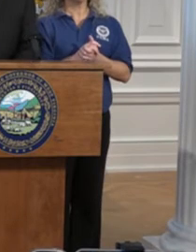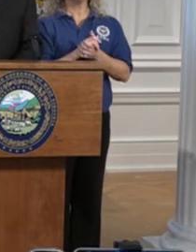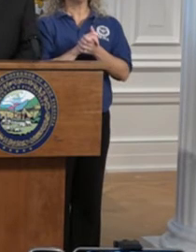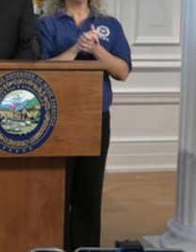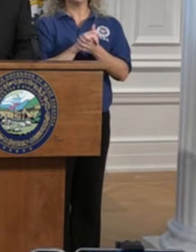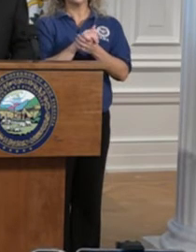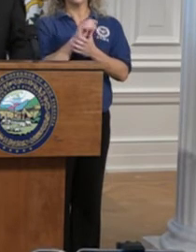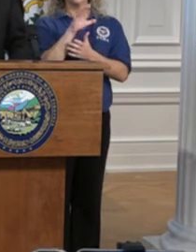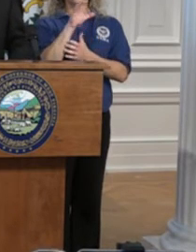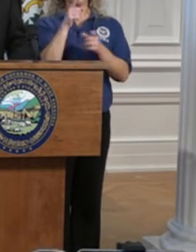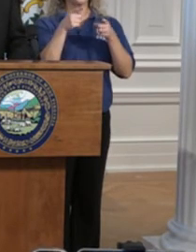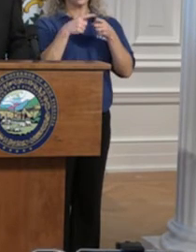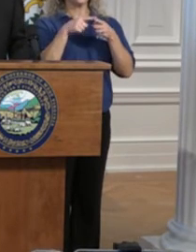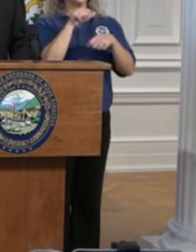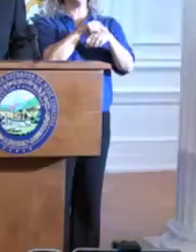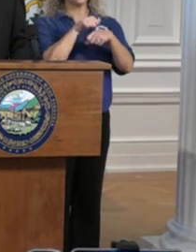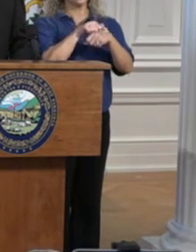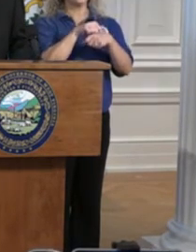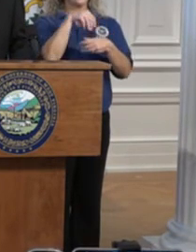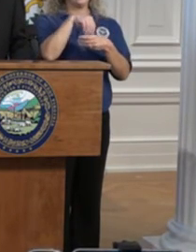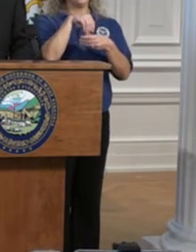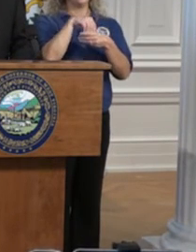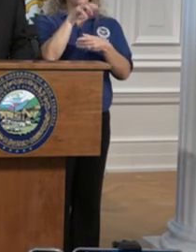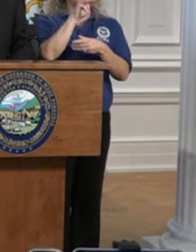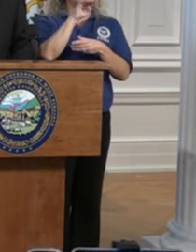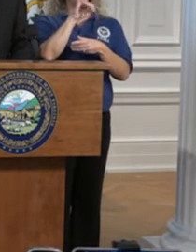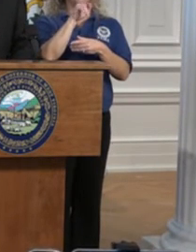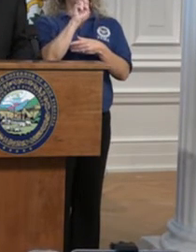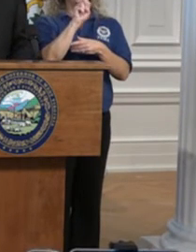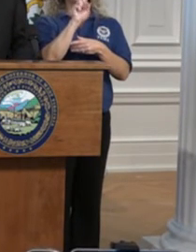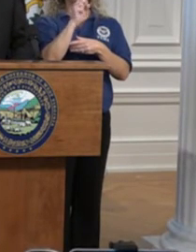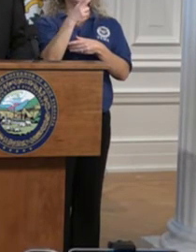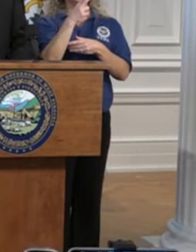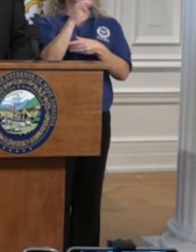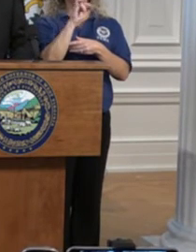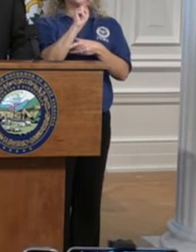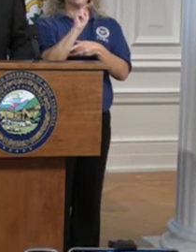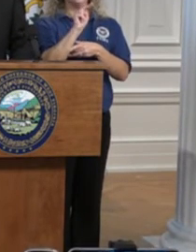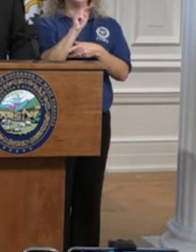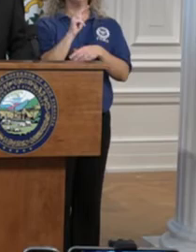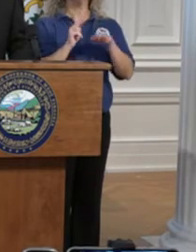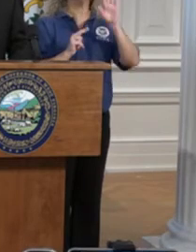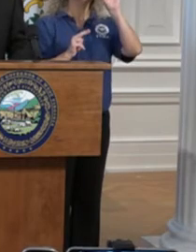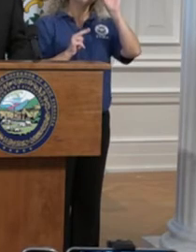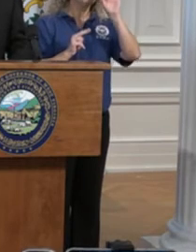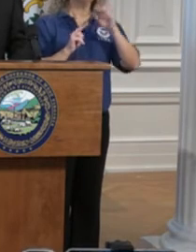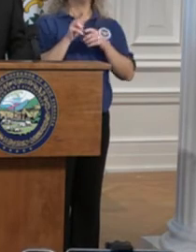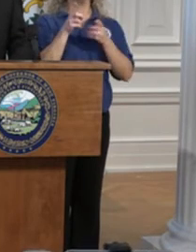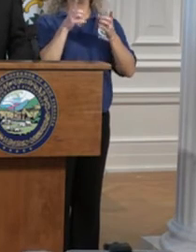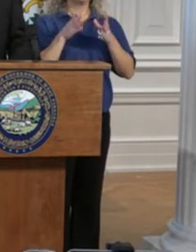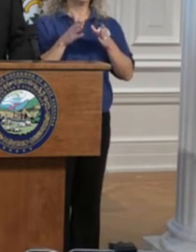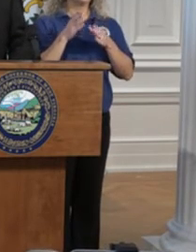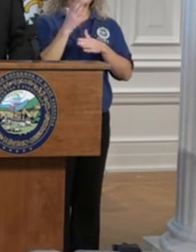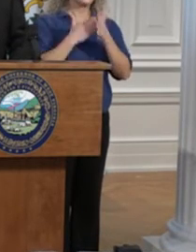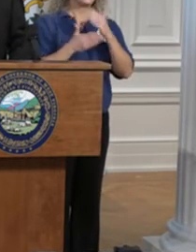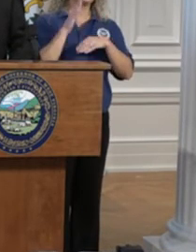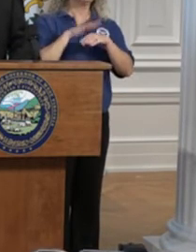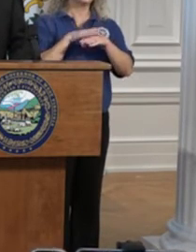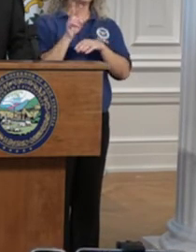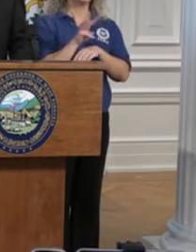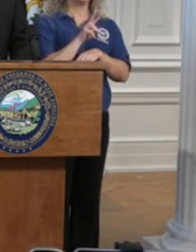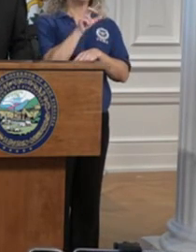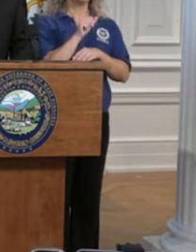Cornerstone Interiors. Mike Shin, if you all just lift your hand, Mike Shin. He is the director of Hands On West